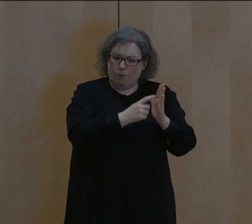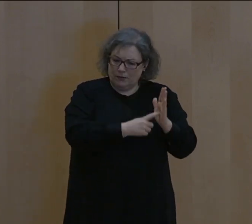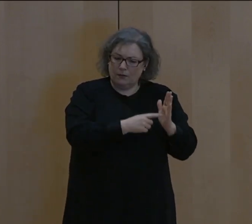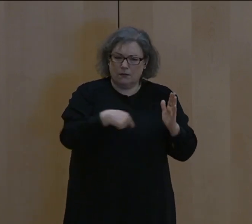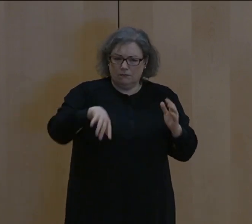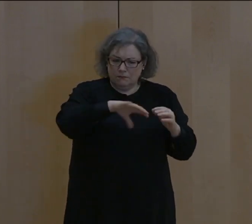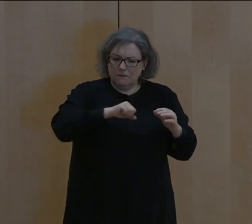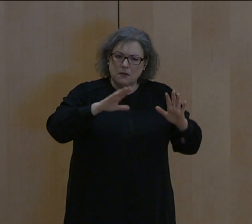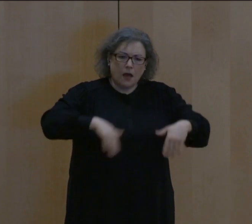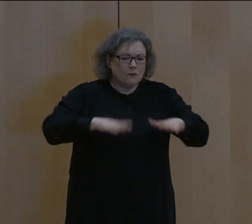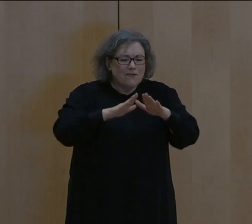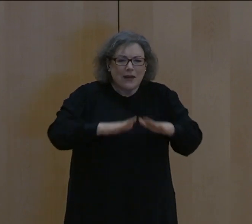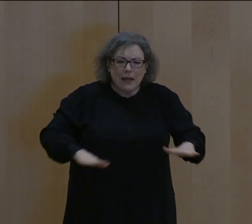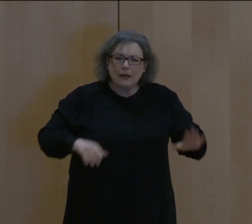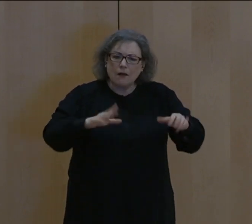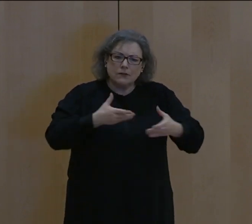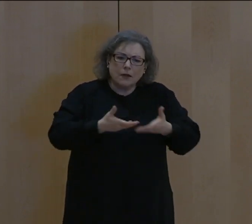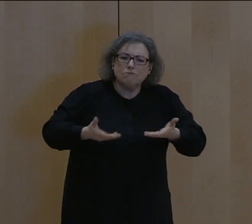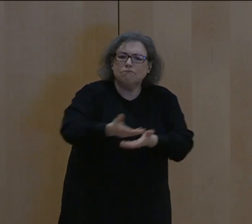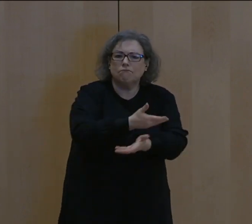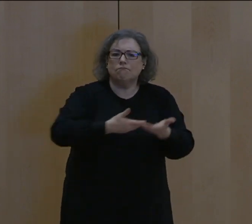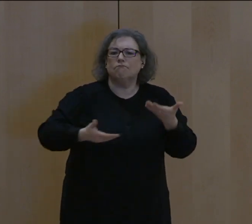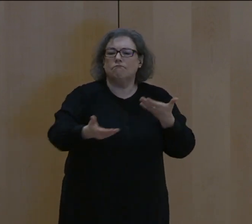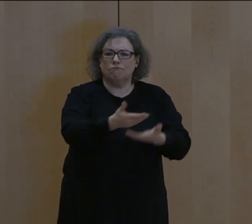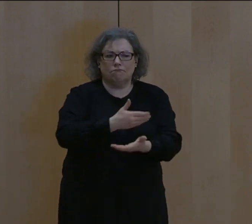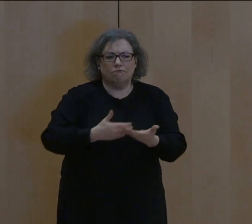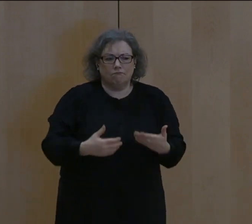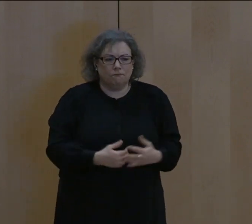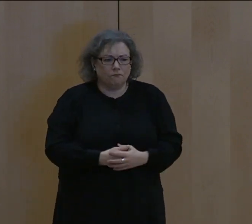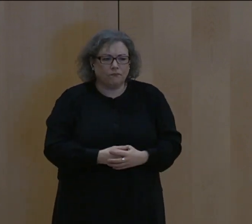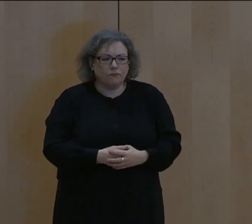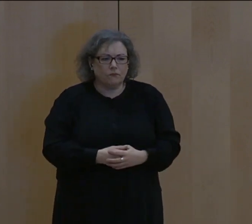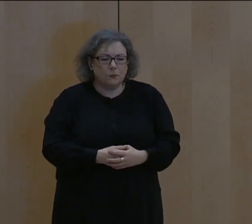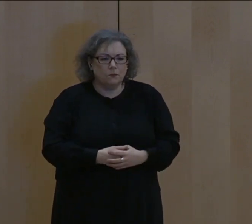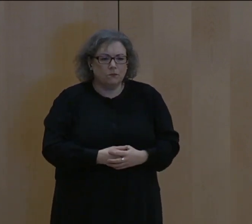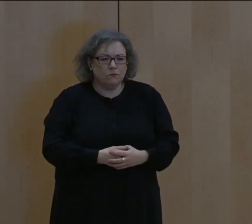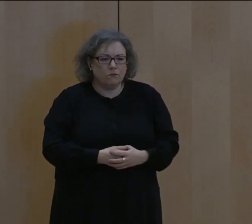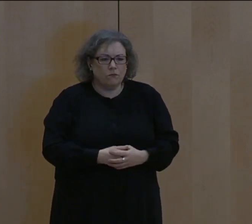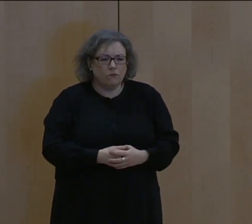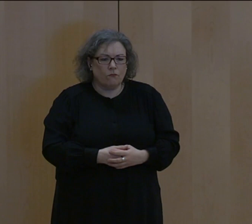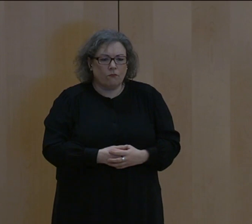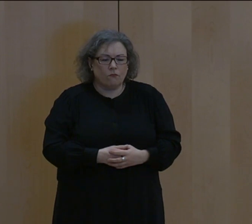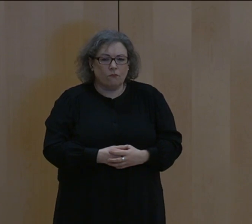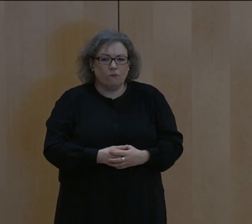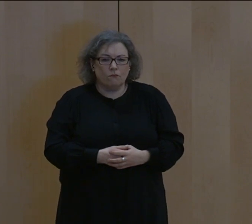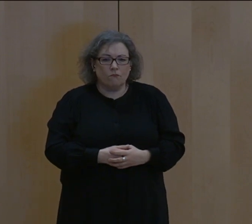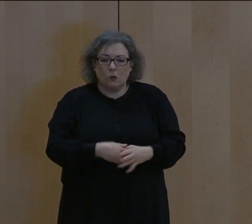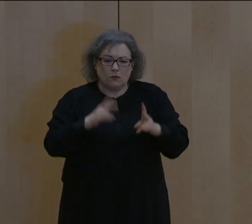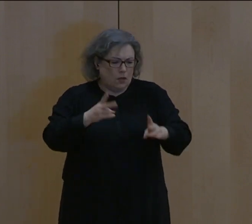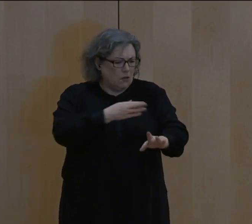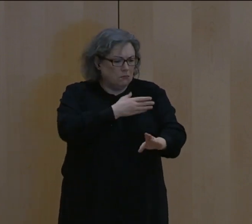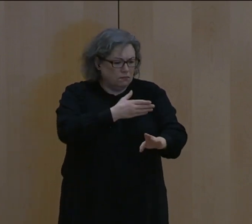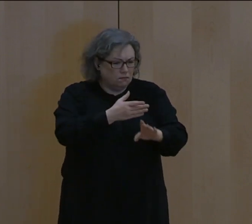it before, and the Russian leadership decided that they can move things